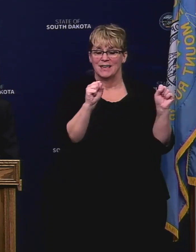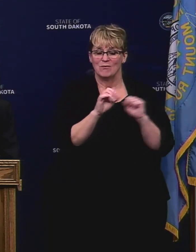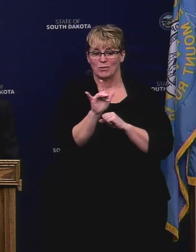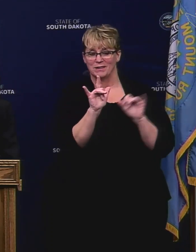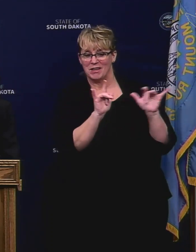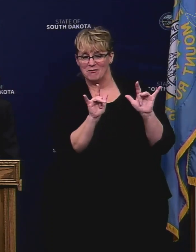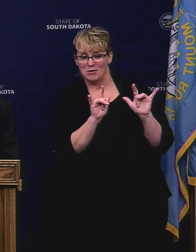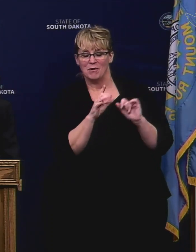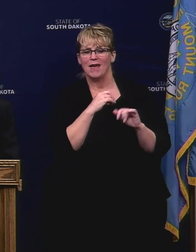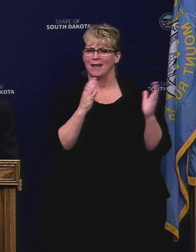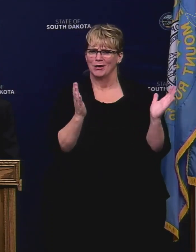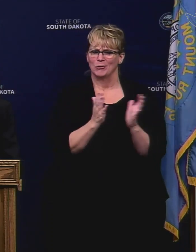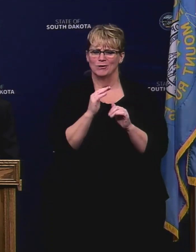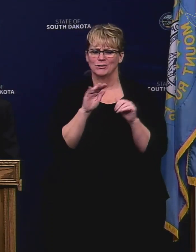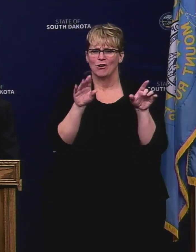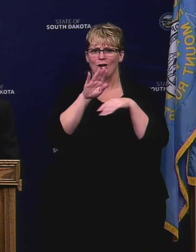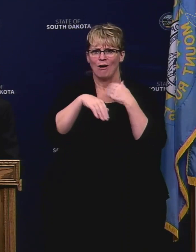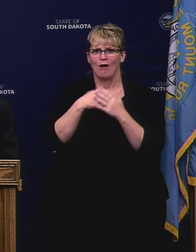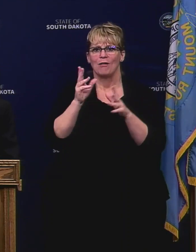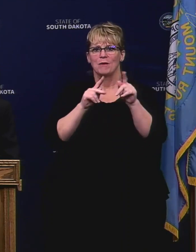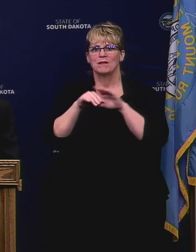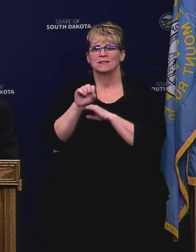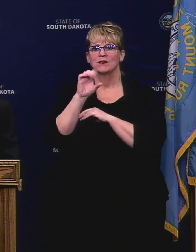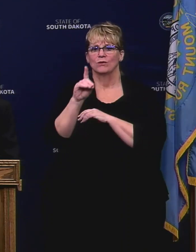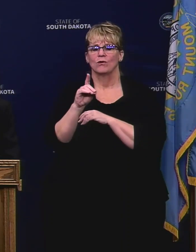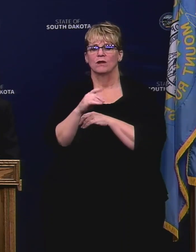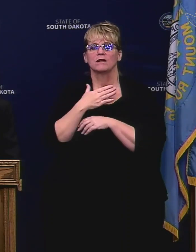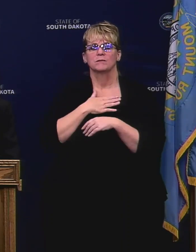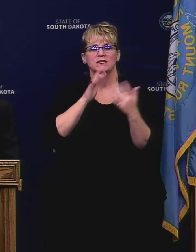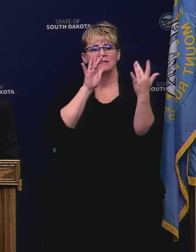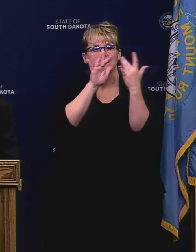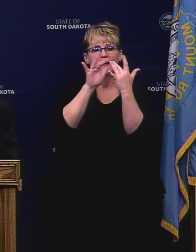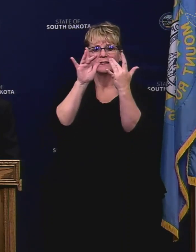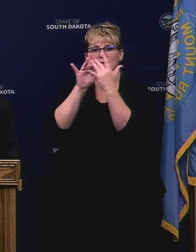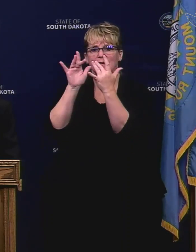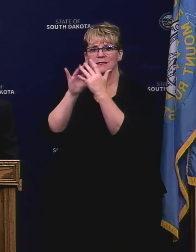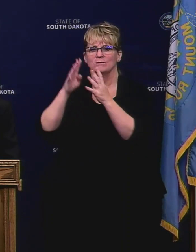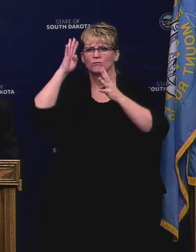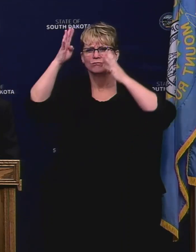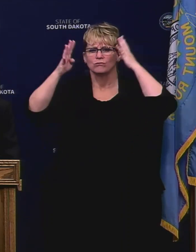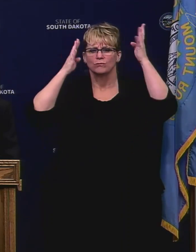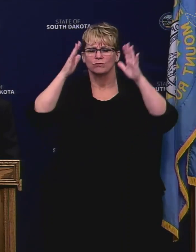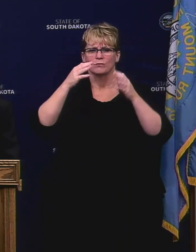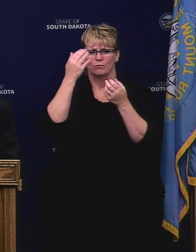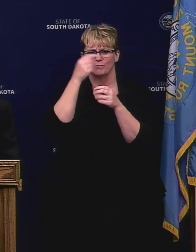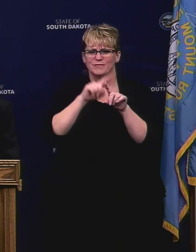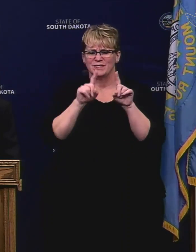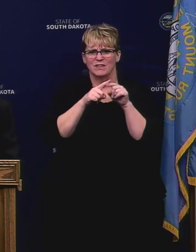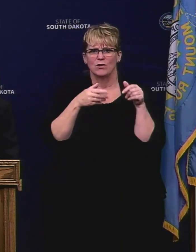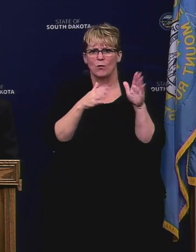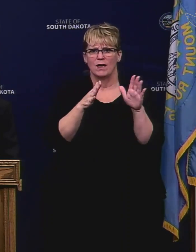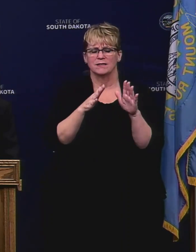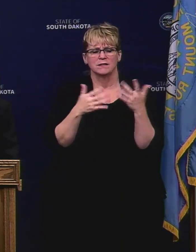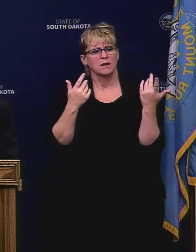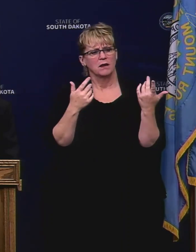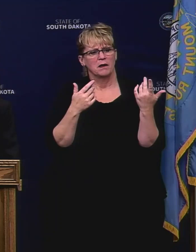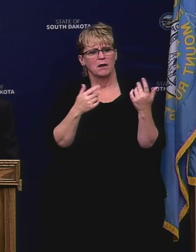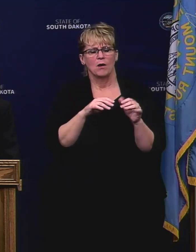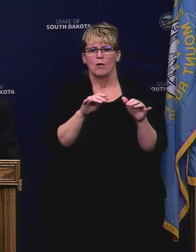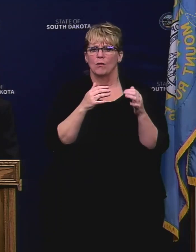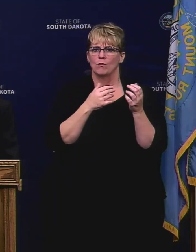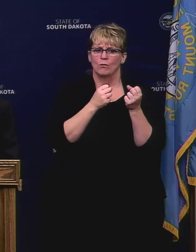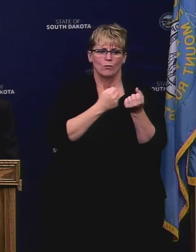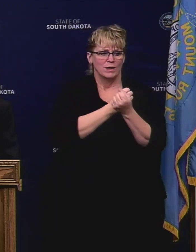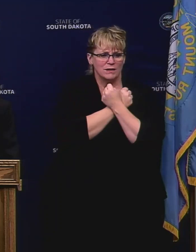love you. And I encourage all South Dakotans to continue to reach out in creative ways to let them know that we're thinking of them, we love